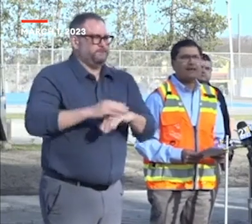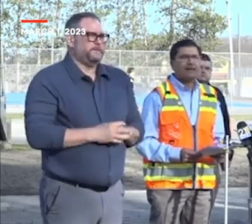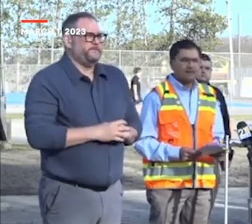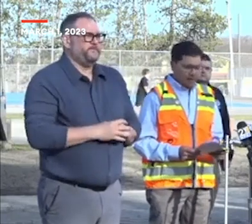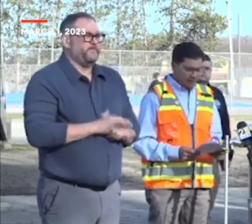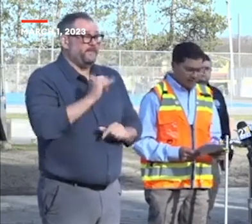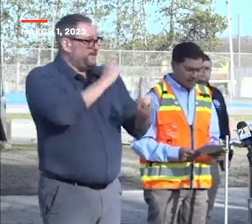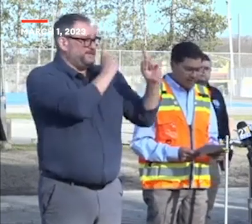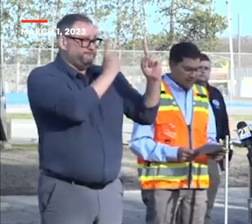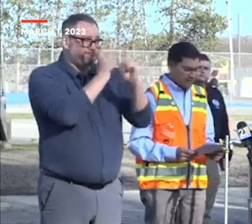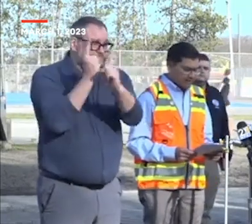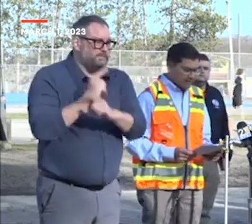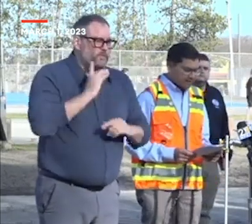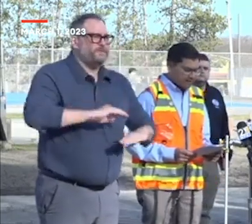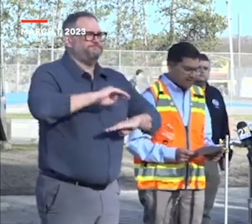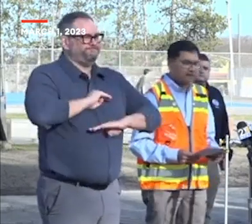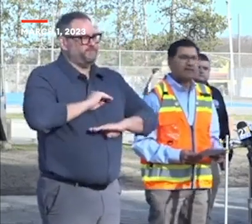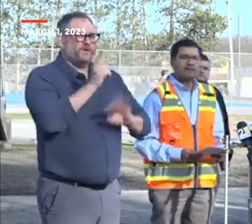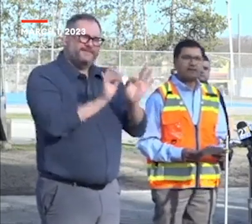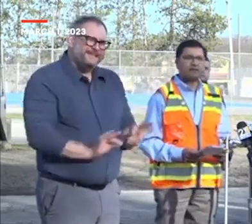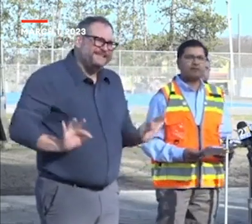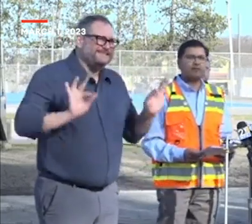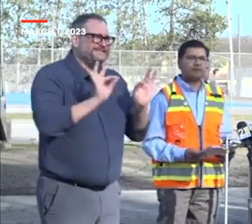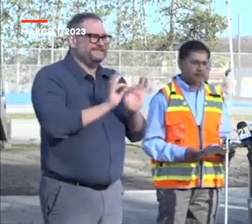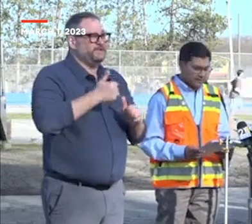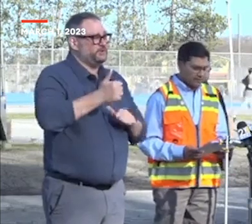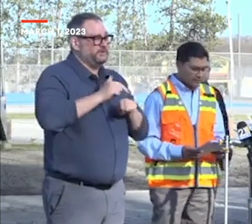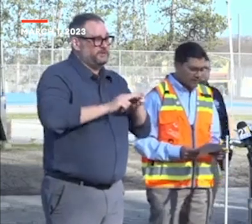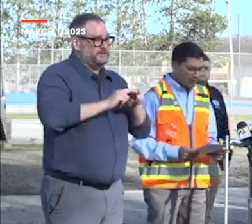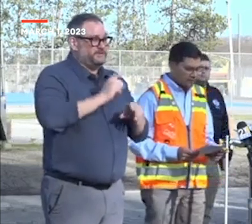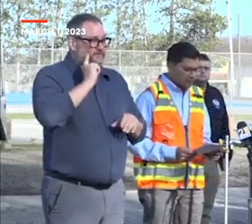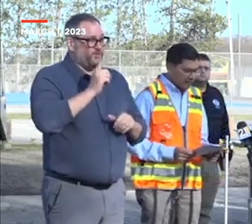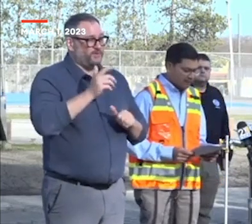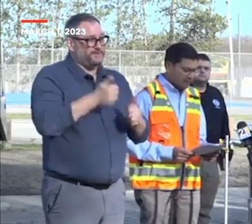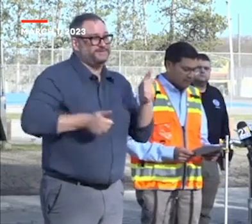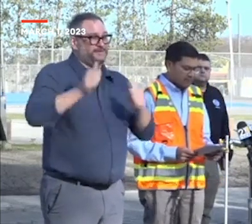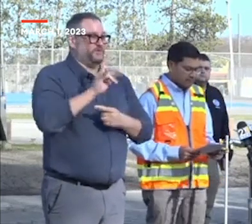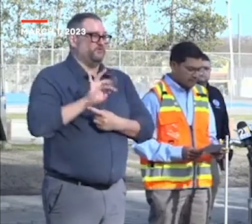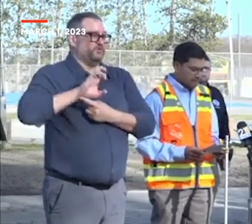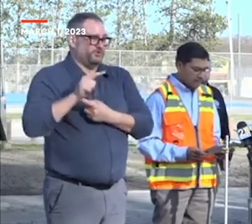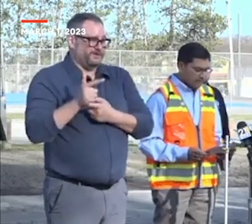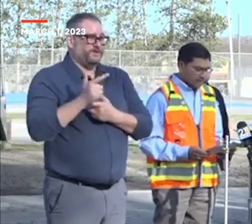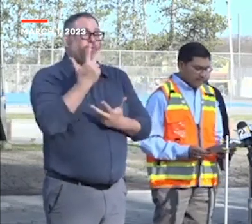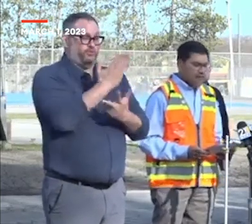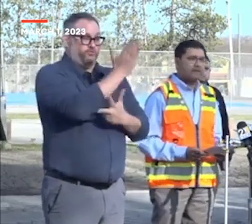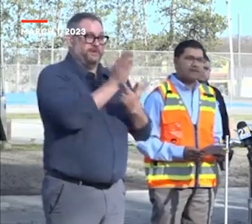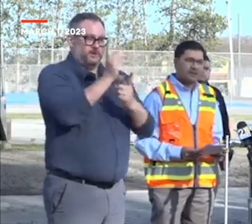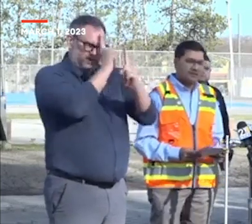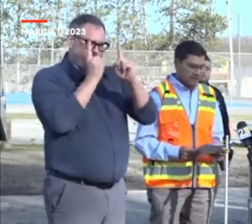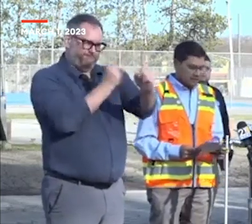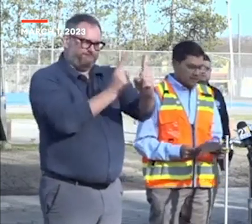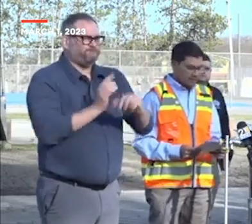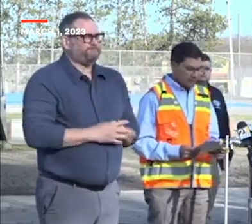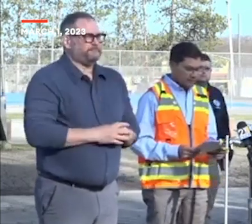key Department of Transportation actions in Secretary Buttigieg's three-part drive I mentioned earlier. In